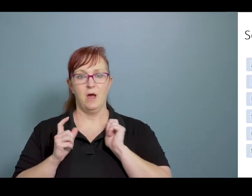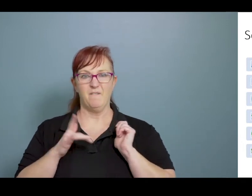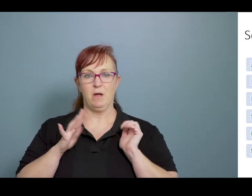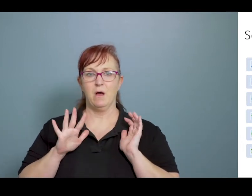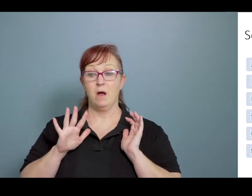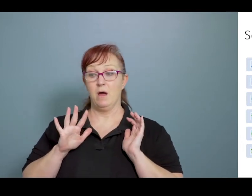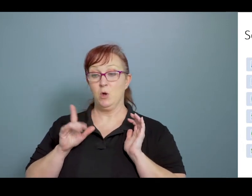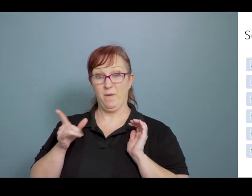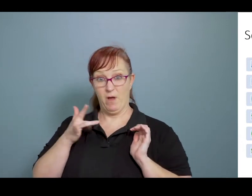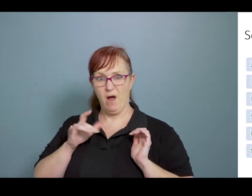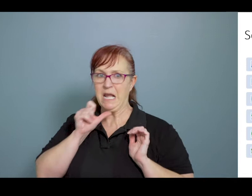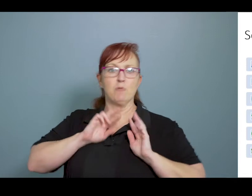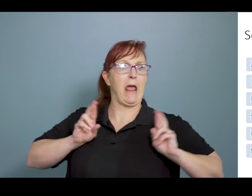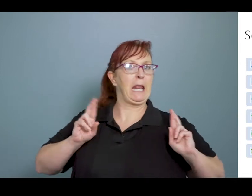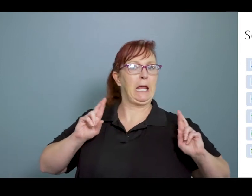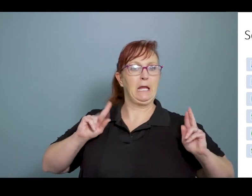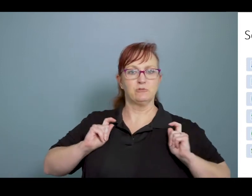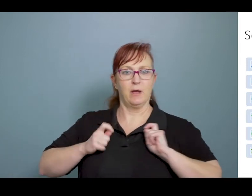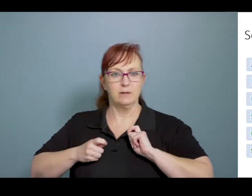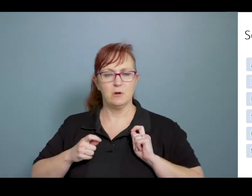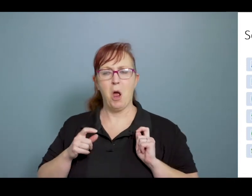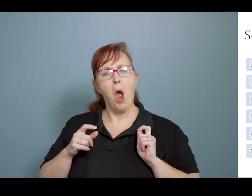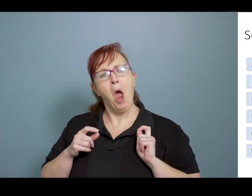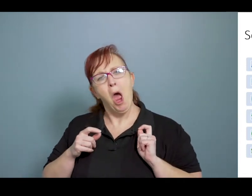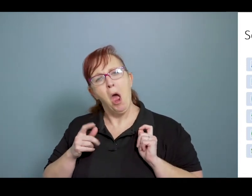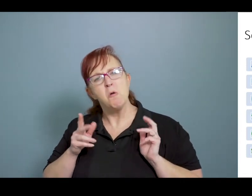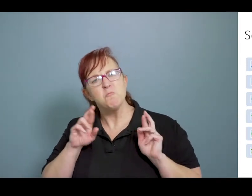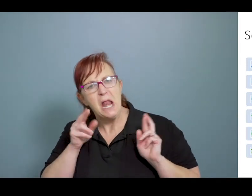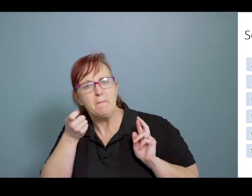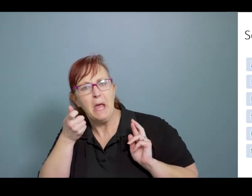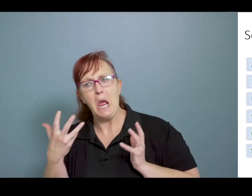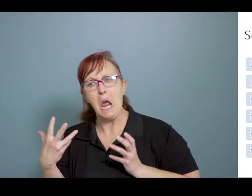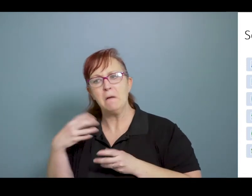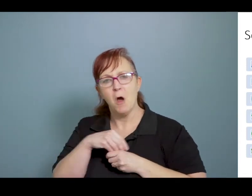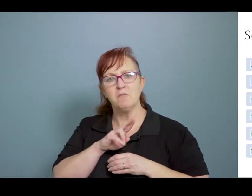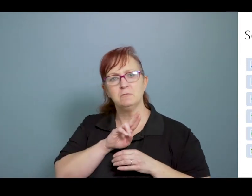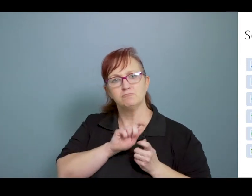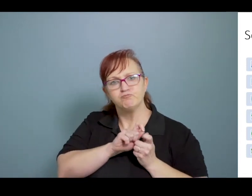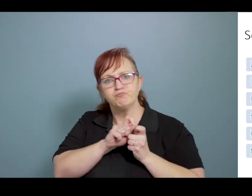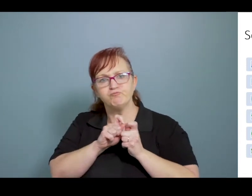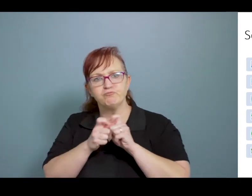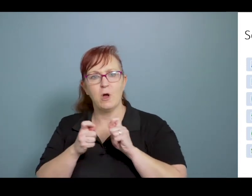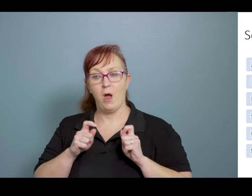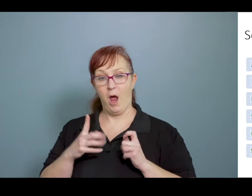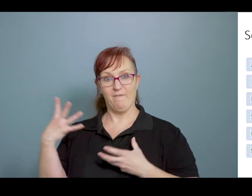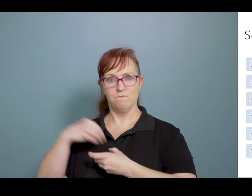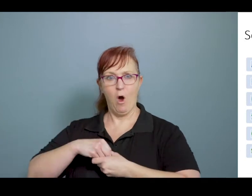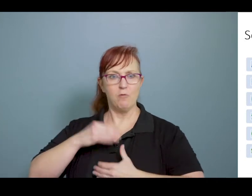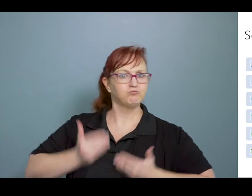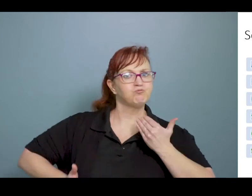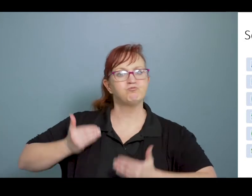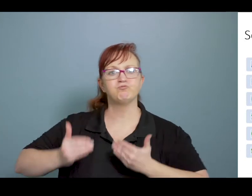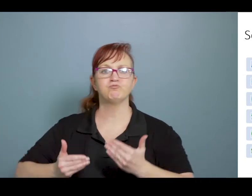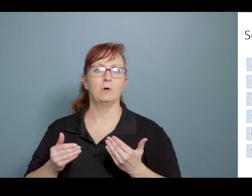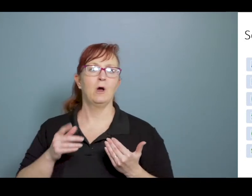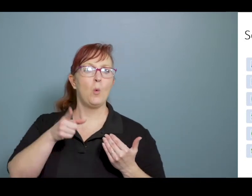interested? Have you started to integrate things more? Have you taken time to process what's been happening? What emotions and